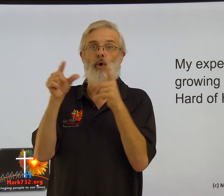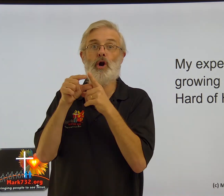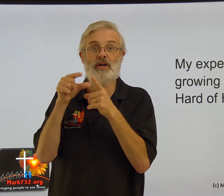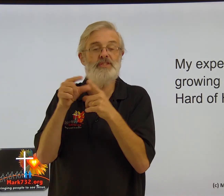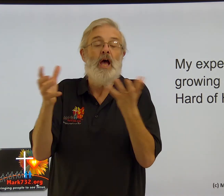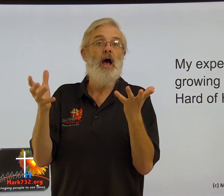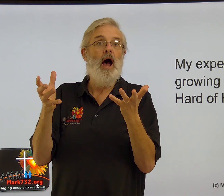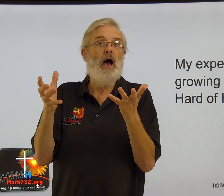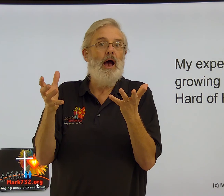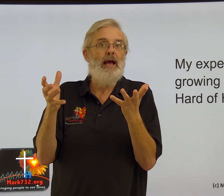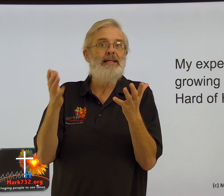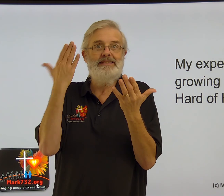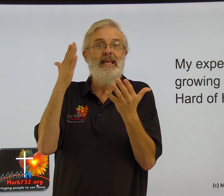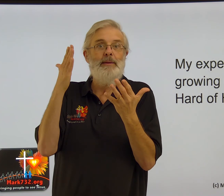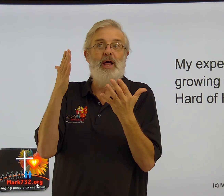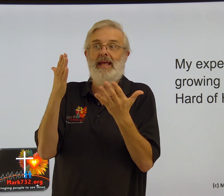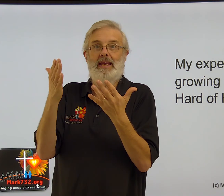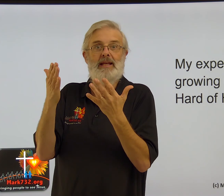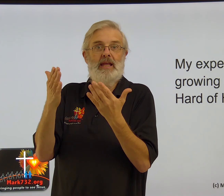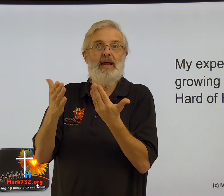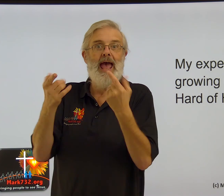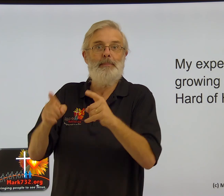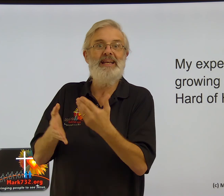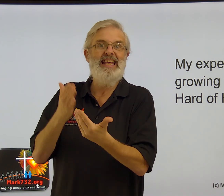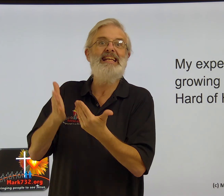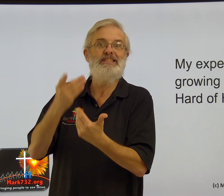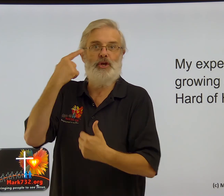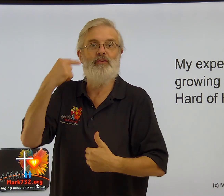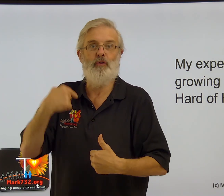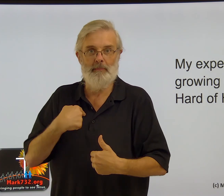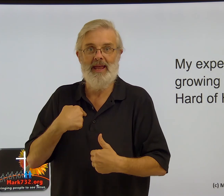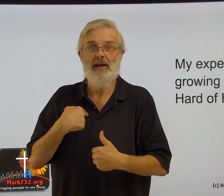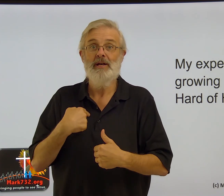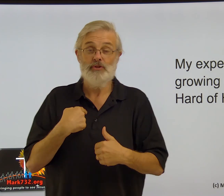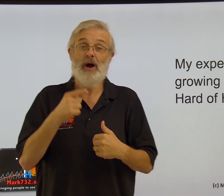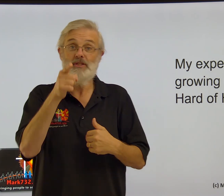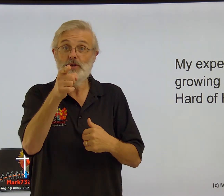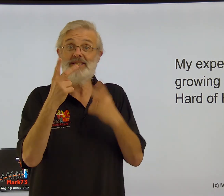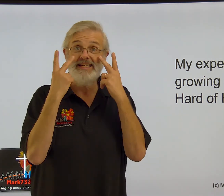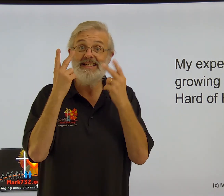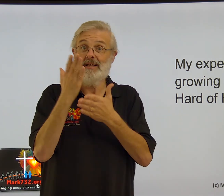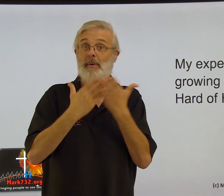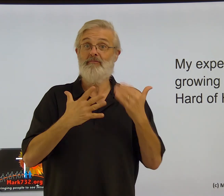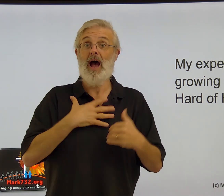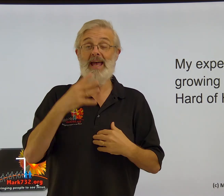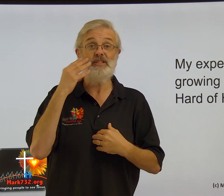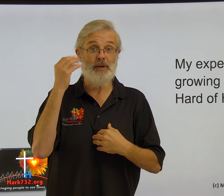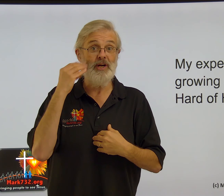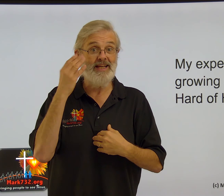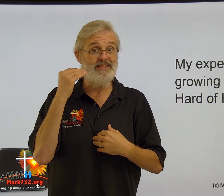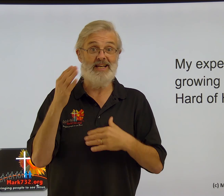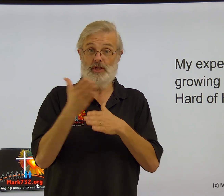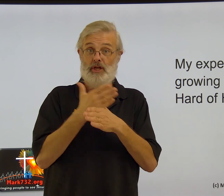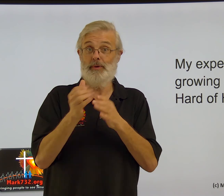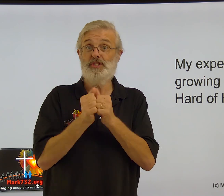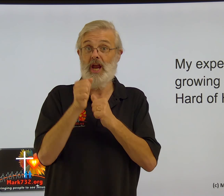words, it seemed like it happened easier for me. So as you see some of my experiences and we share with